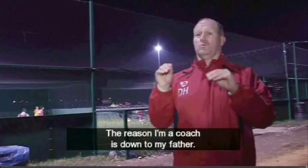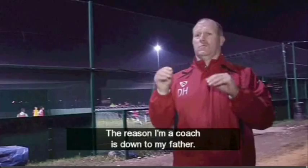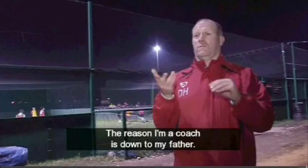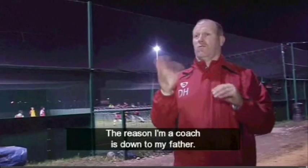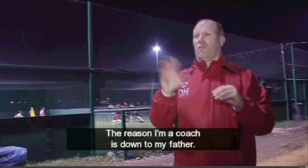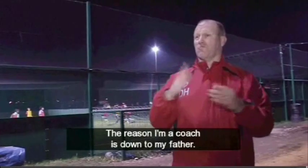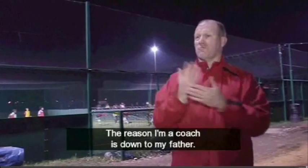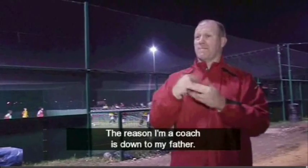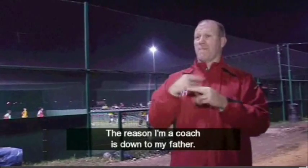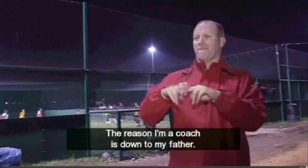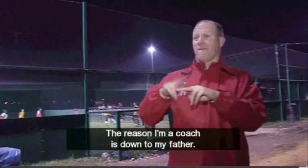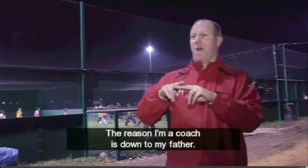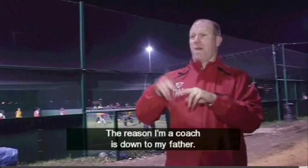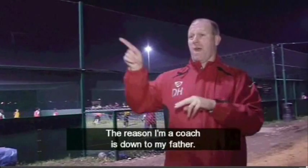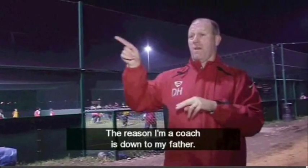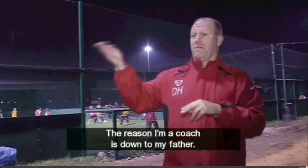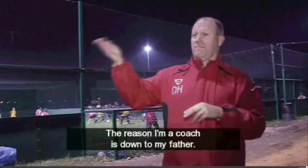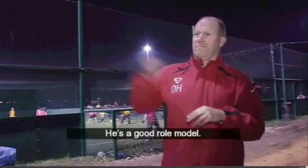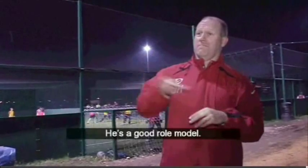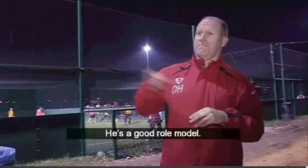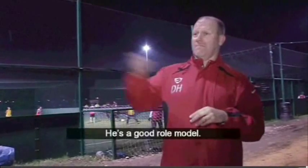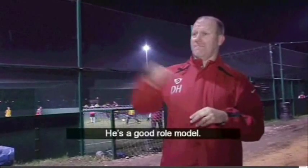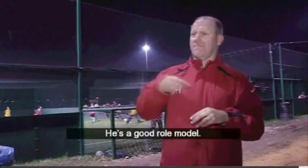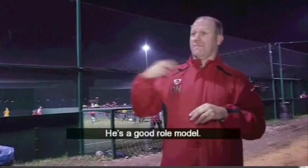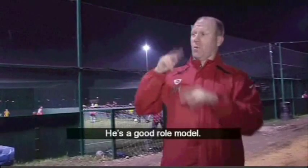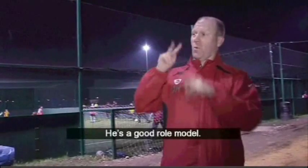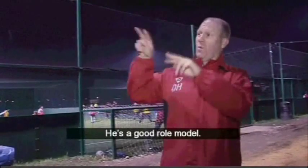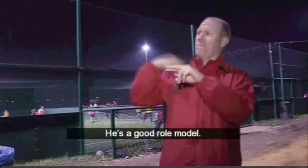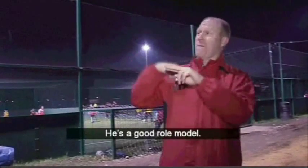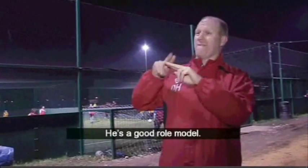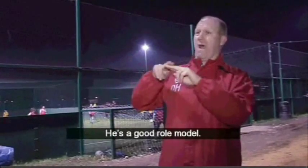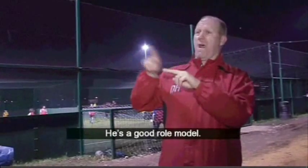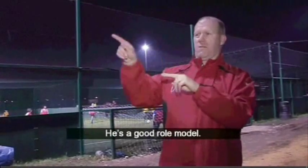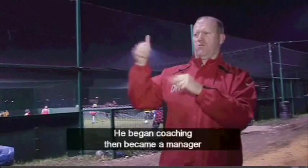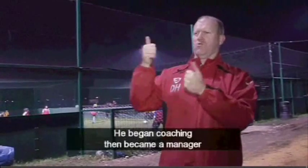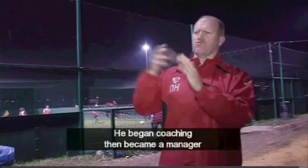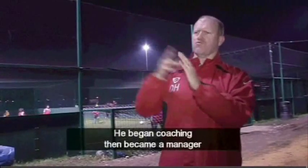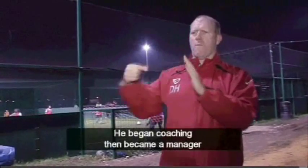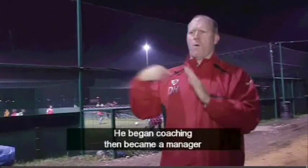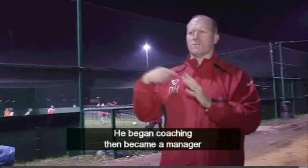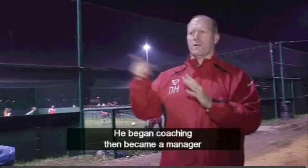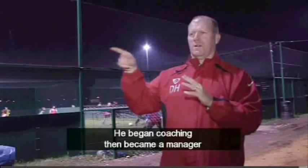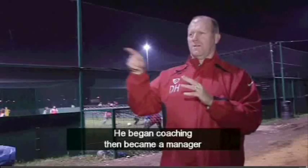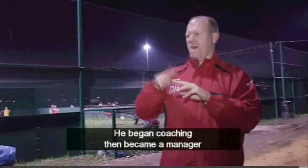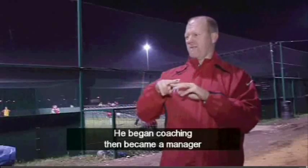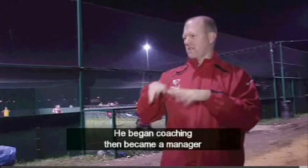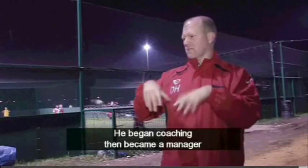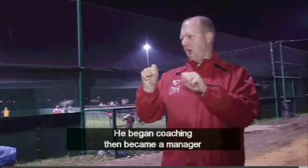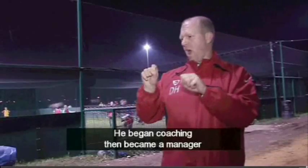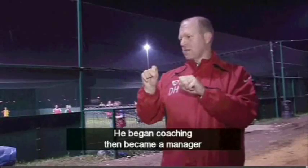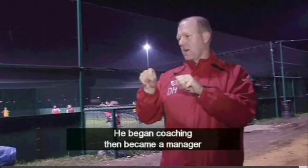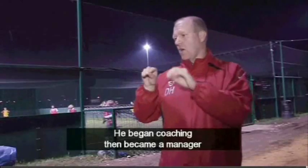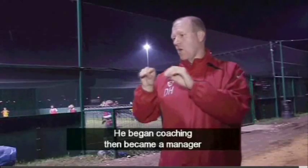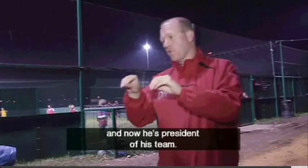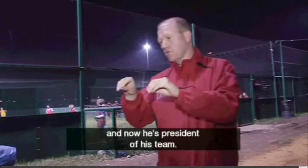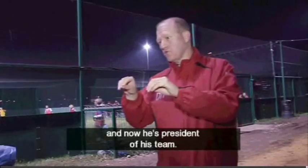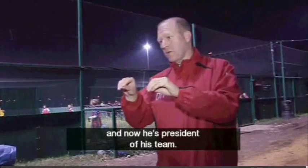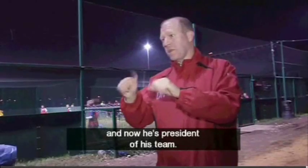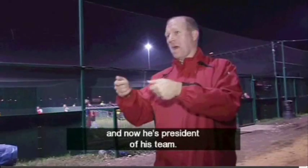I'm a coach is down to my father. He's a good role model. He began coaching, then became a manager,